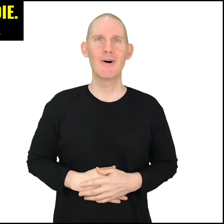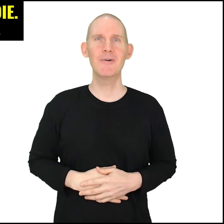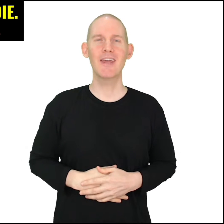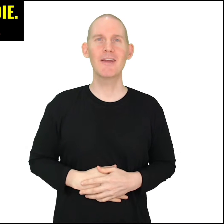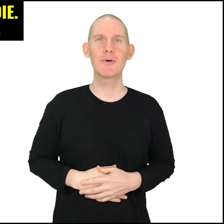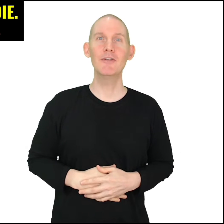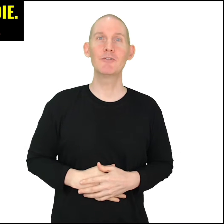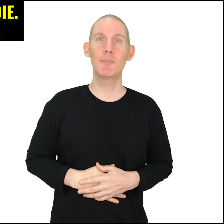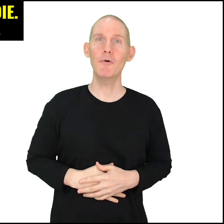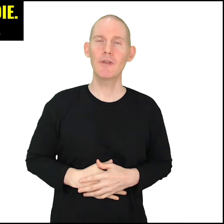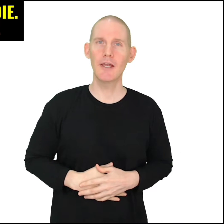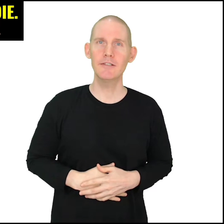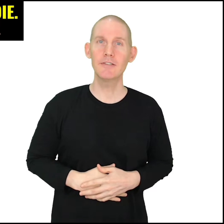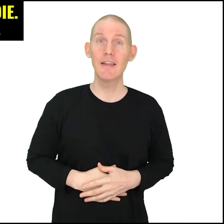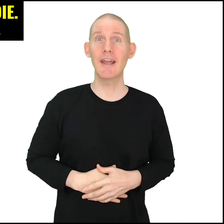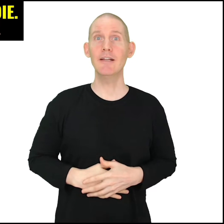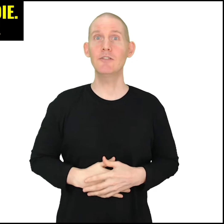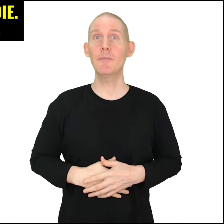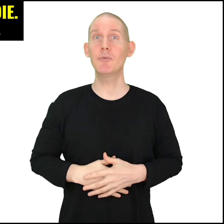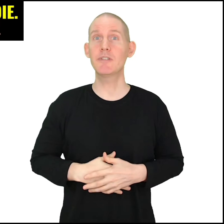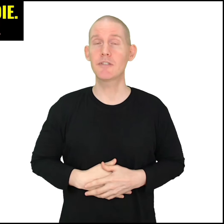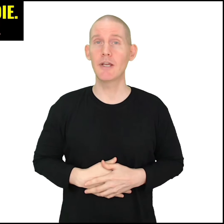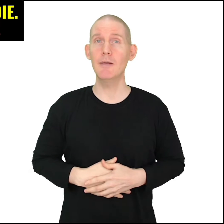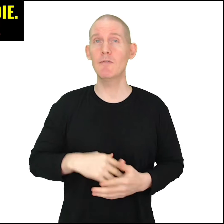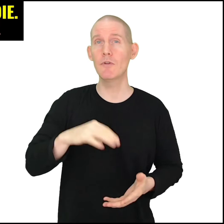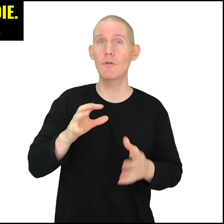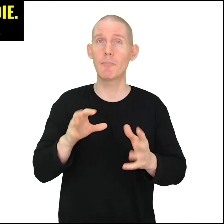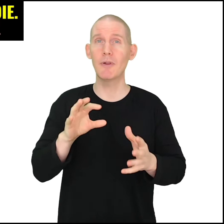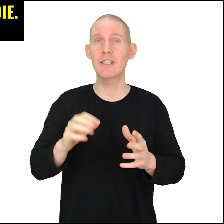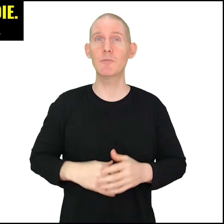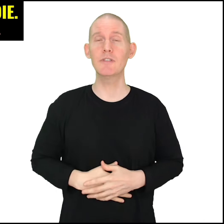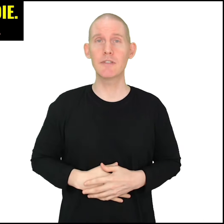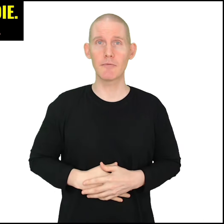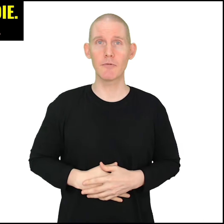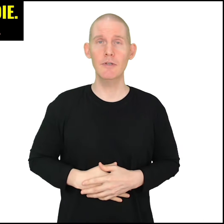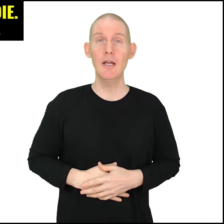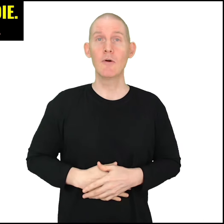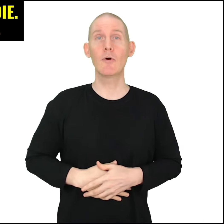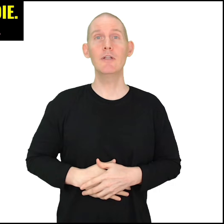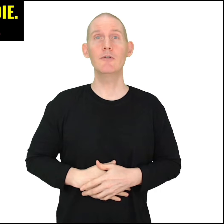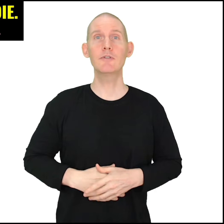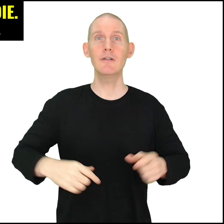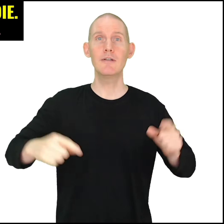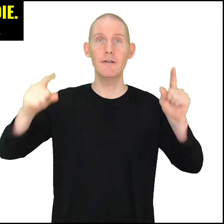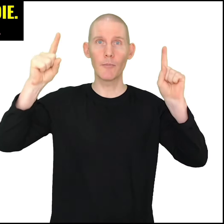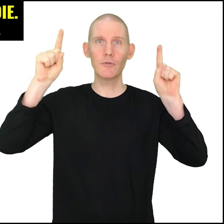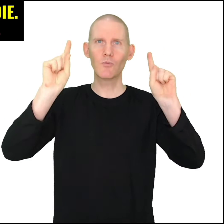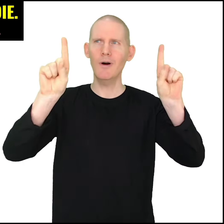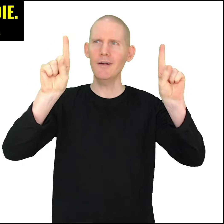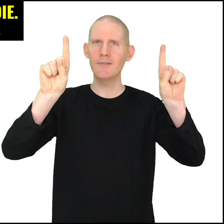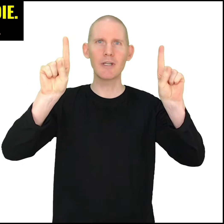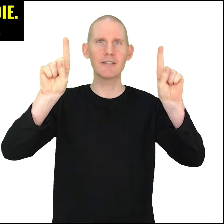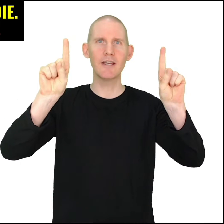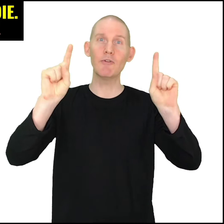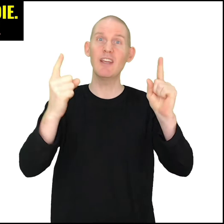Okay, we're going to use both hands. The hand shape is the same, even though the placement is different. We're going to use the numbers 1, we could say, or the